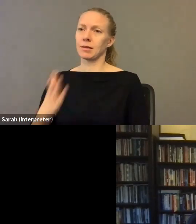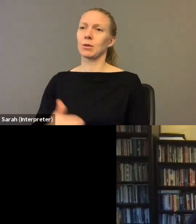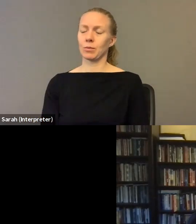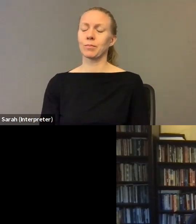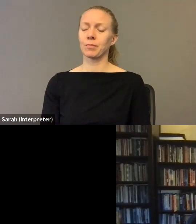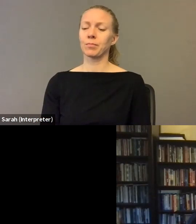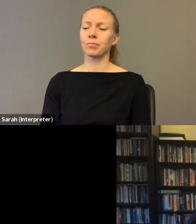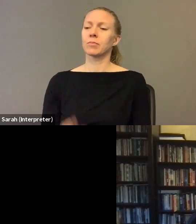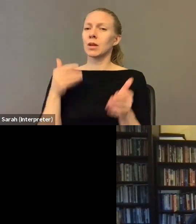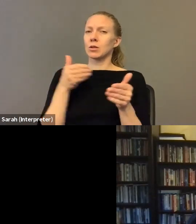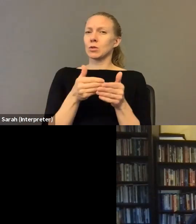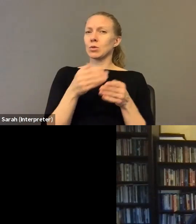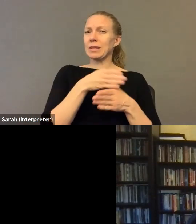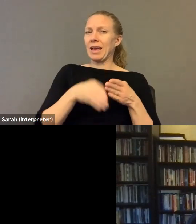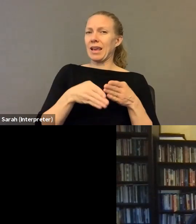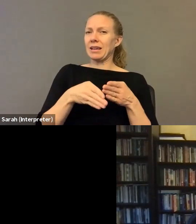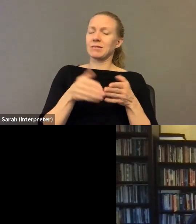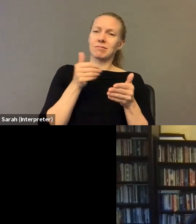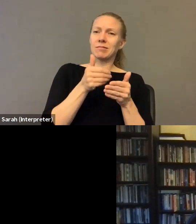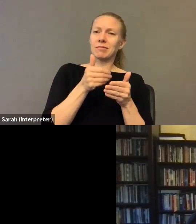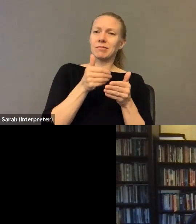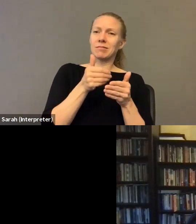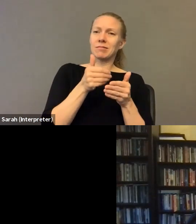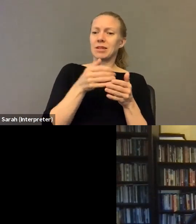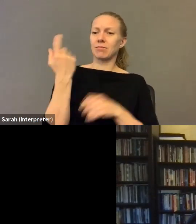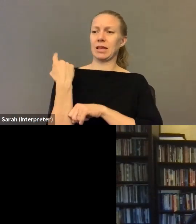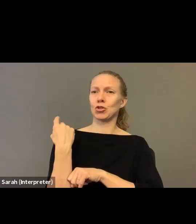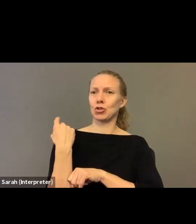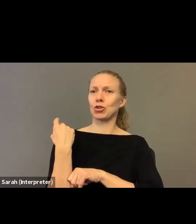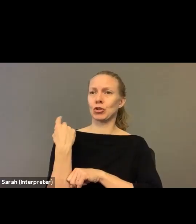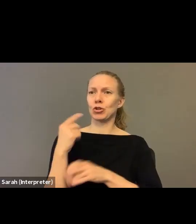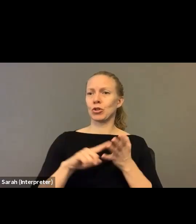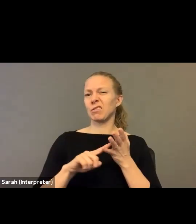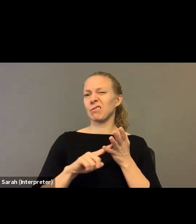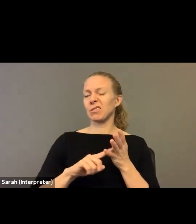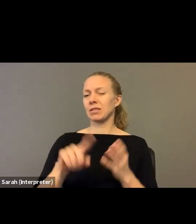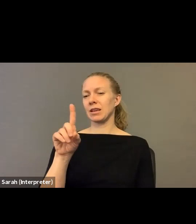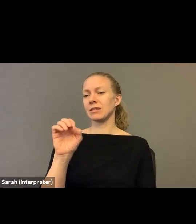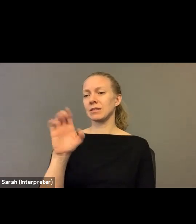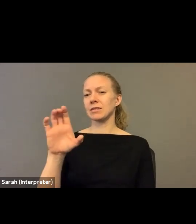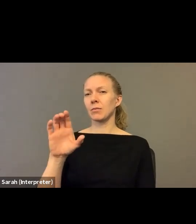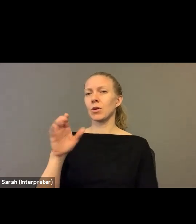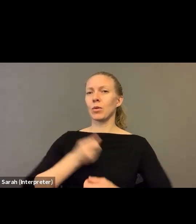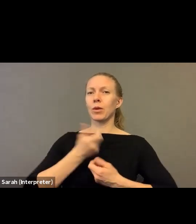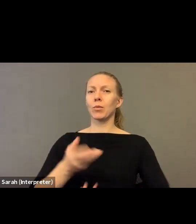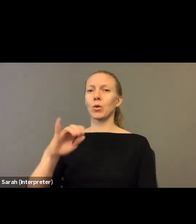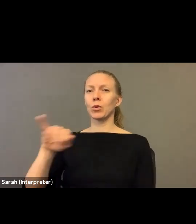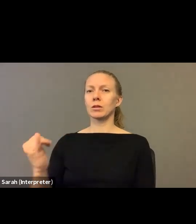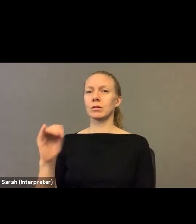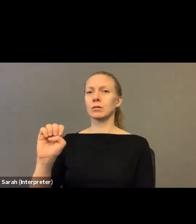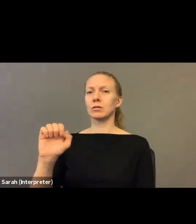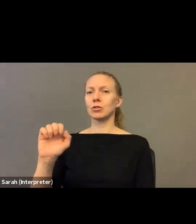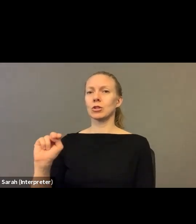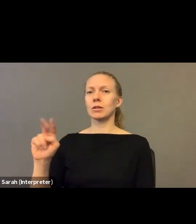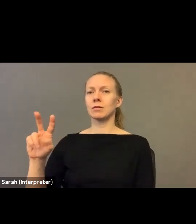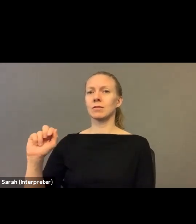Towards the end of last year in late December, the poet Jean Valentine passed away. And I wanted to honor her today